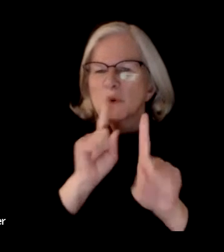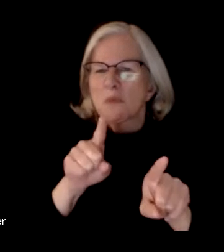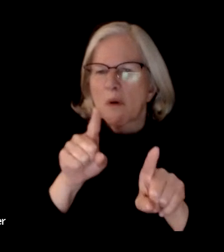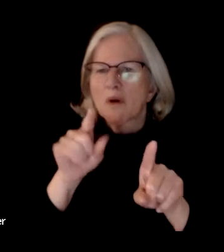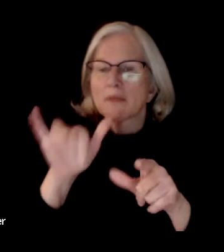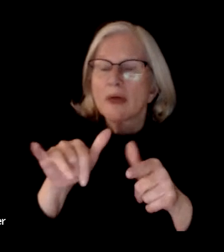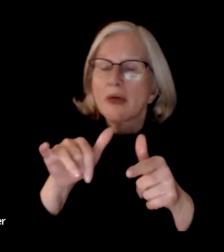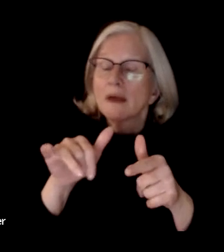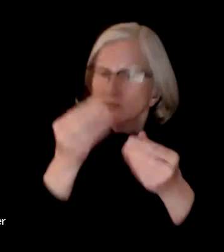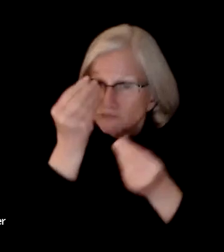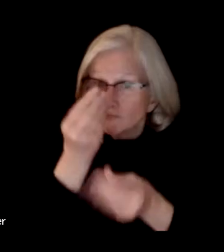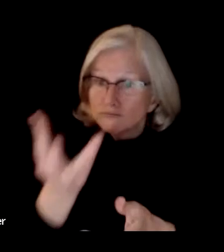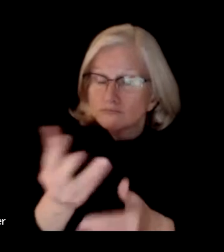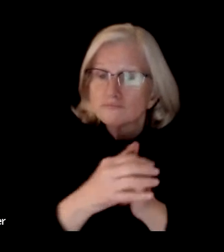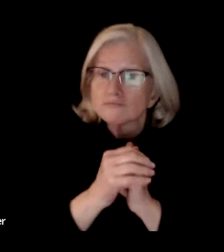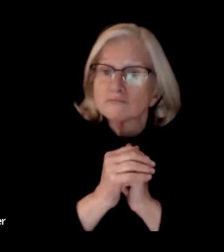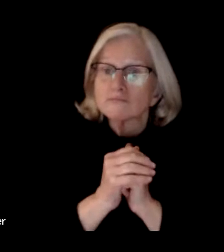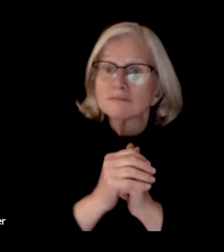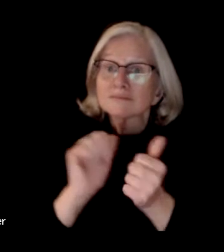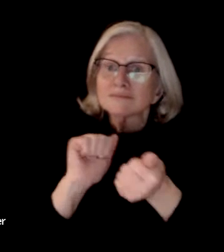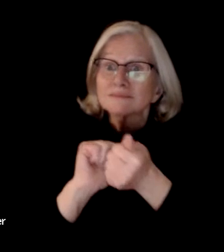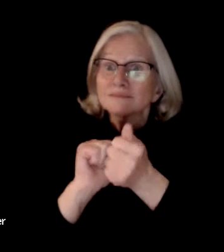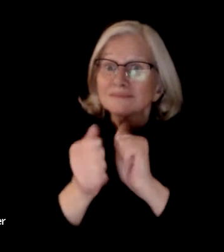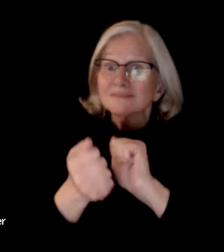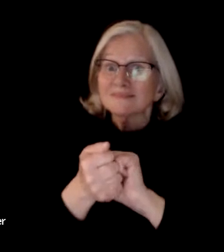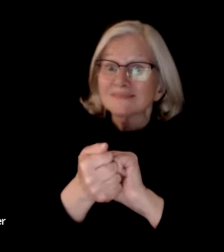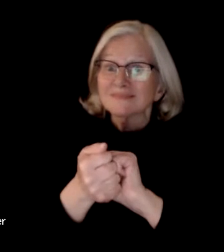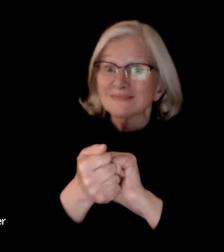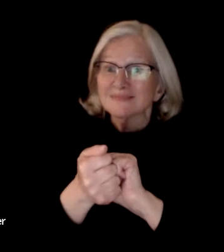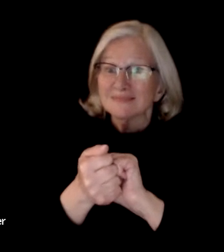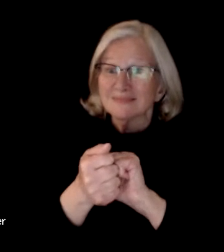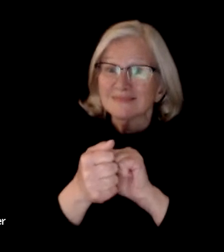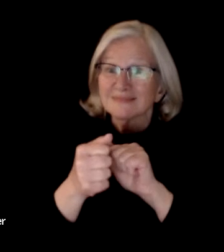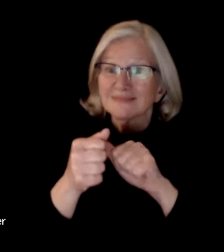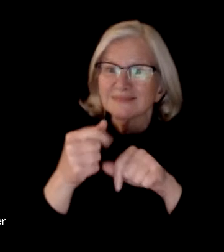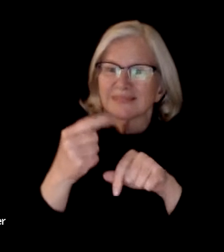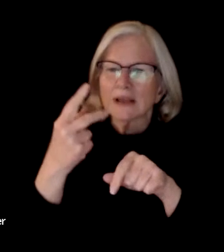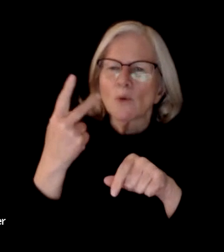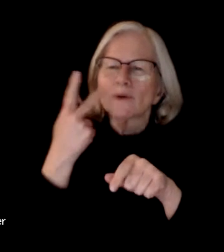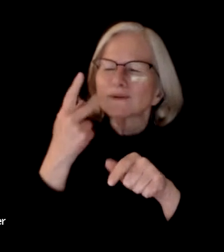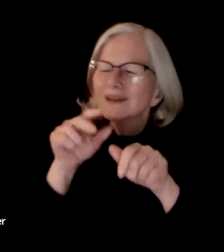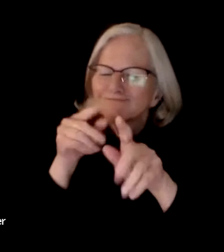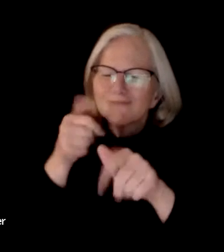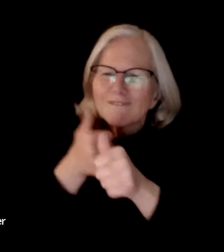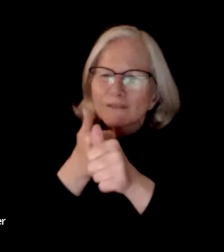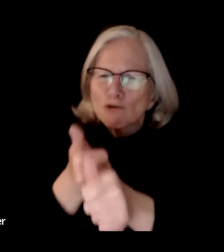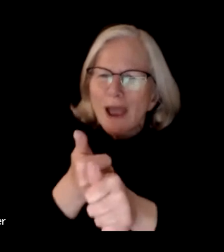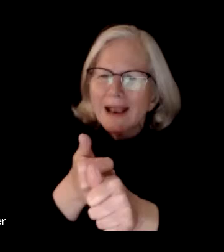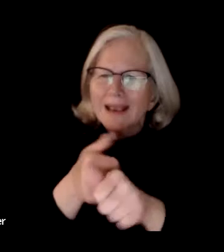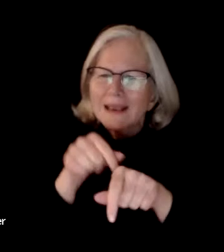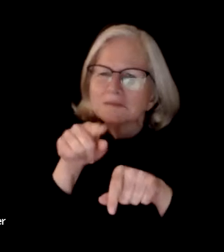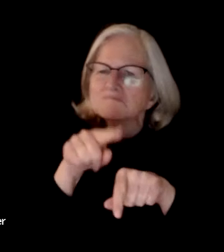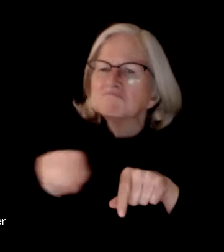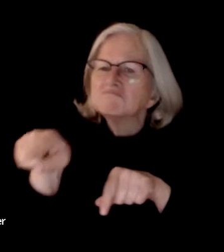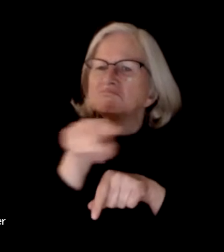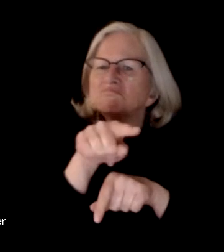the change in the trends that we've been reporting on, continues to be pretty much the same picture, with